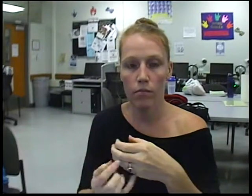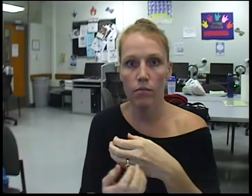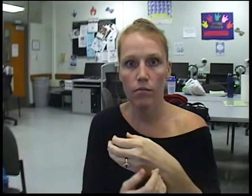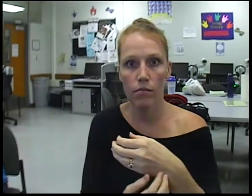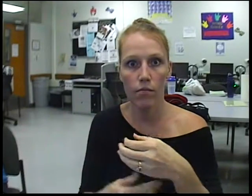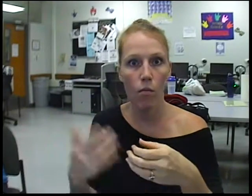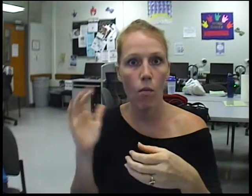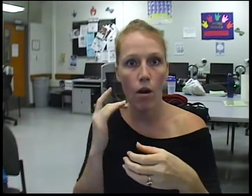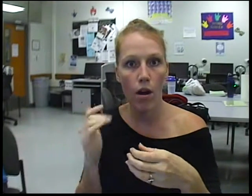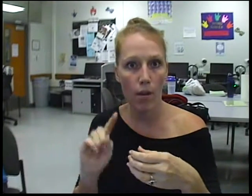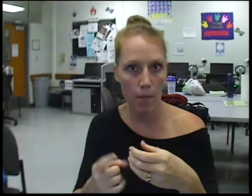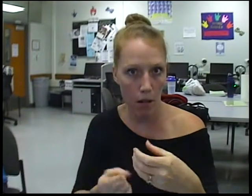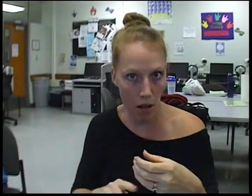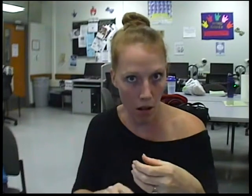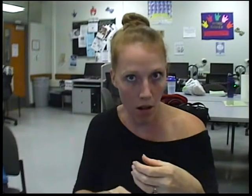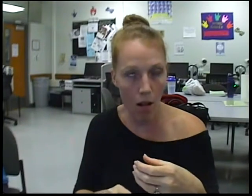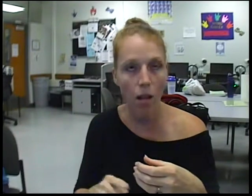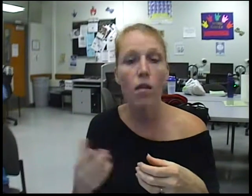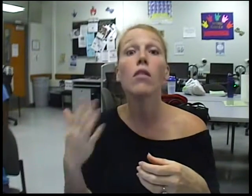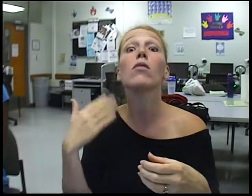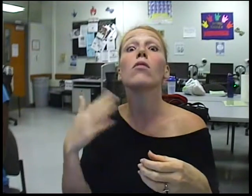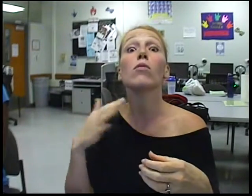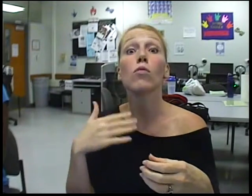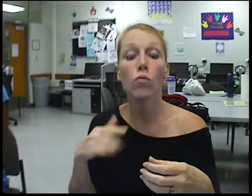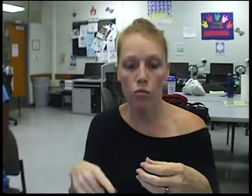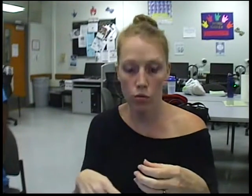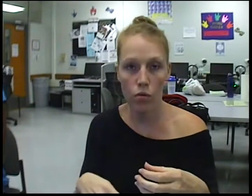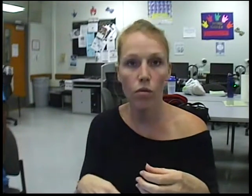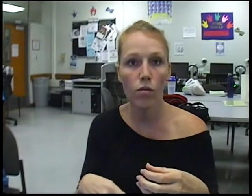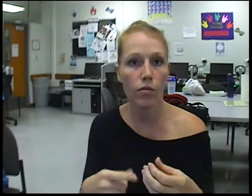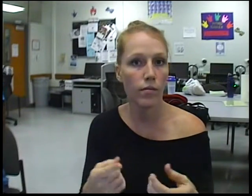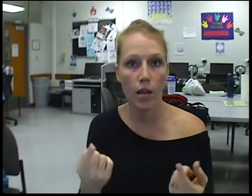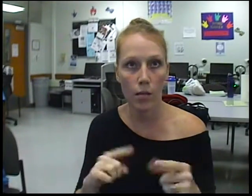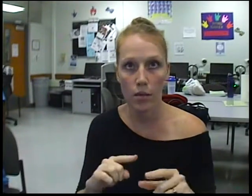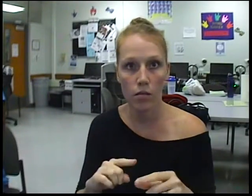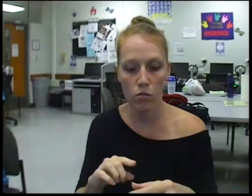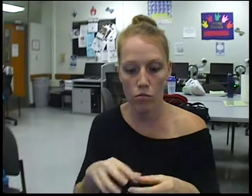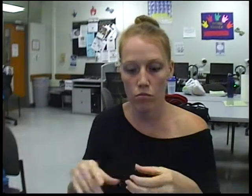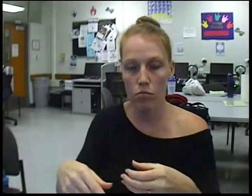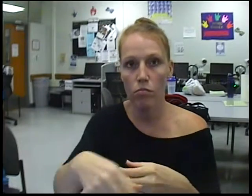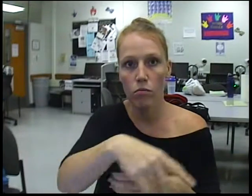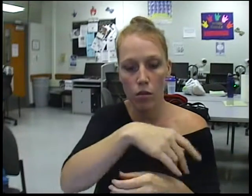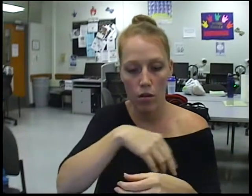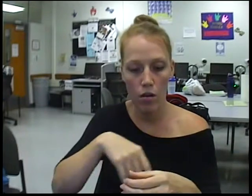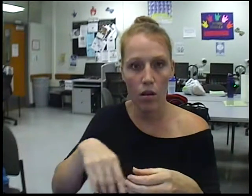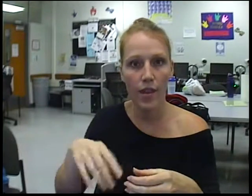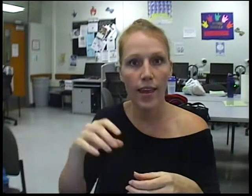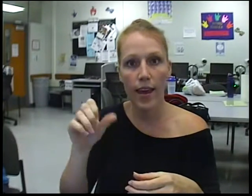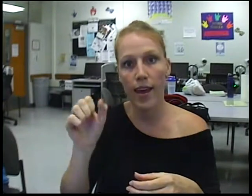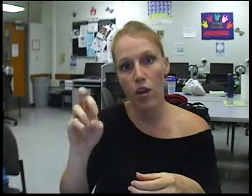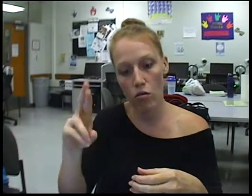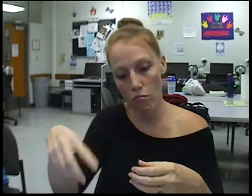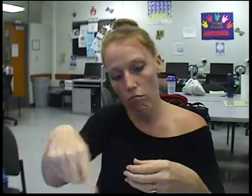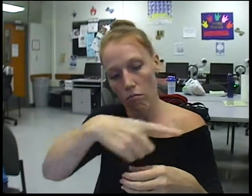Because it's cooler. What's that do to the air around the test tube? It cools it, and the water vapor in that air around the test